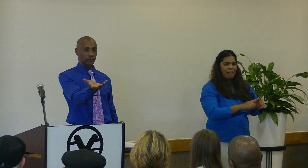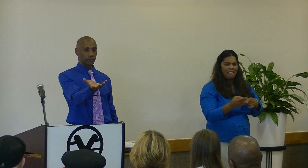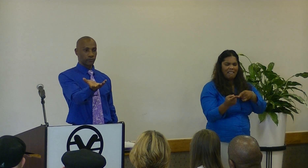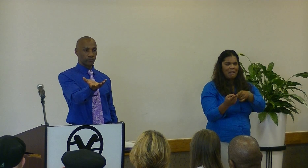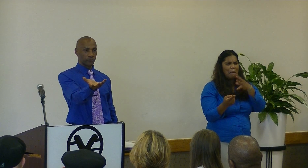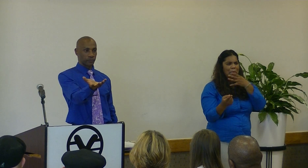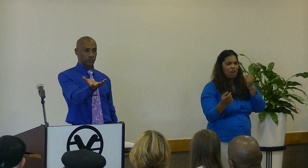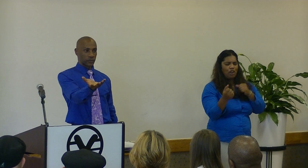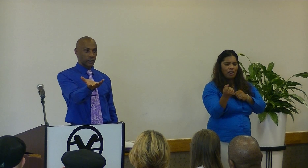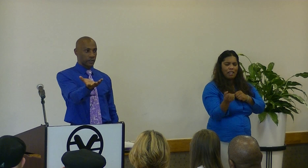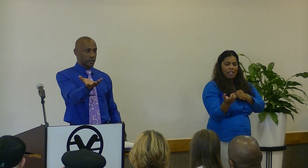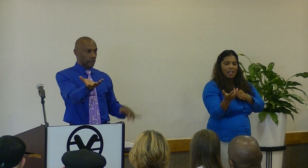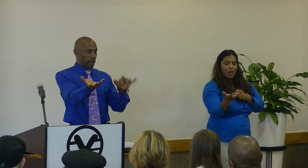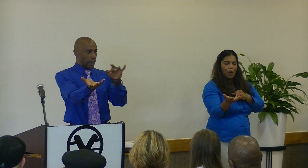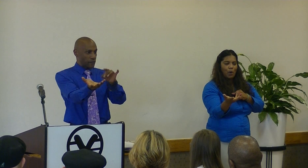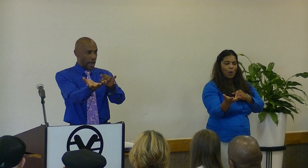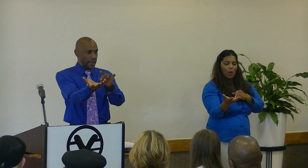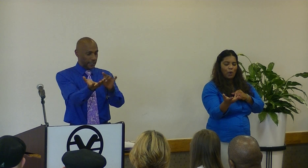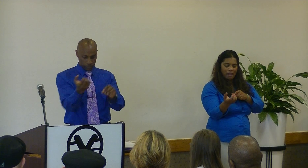go.